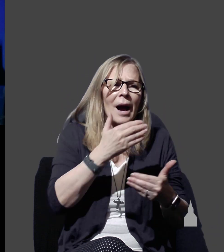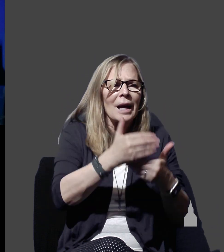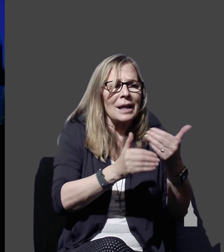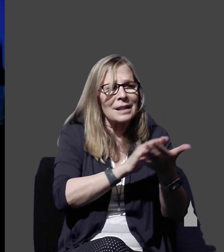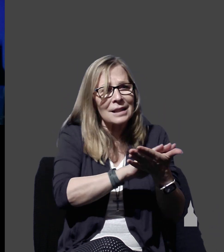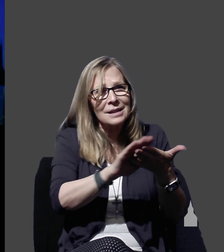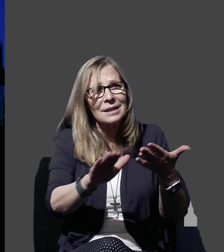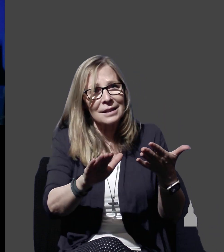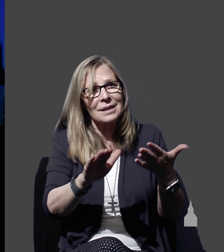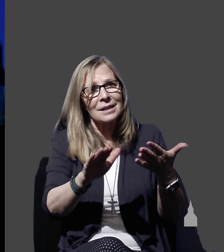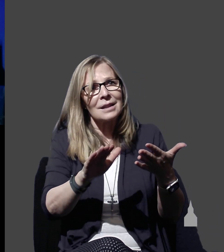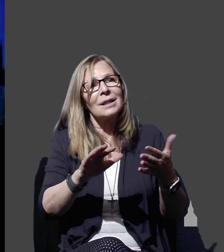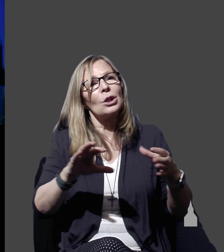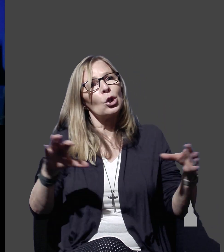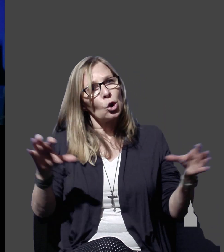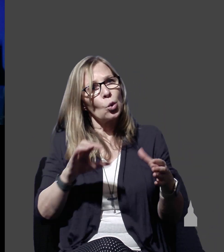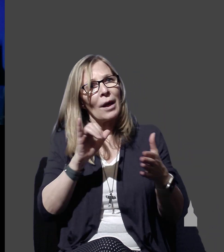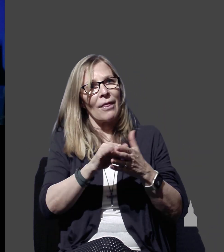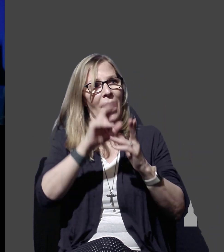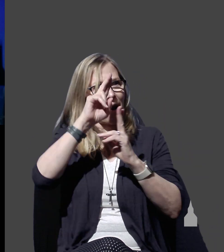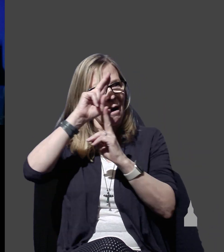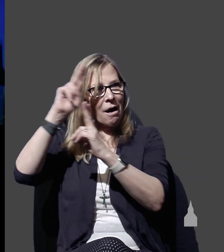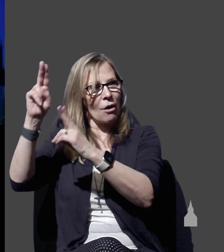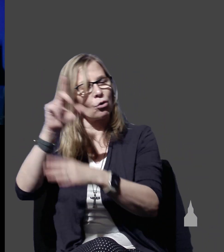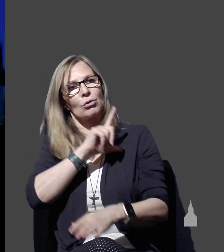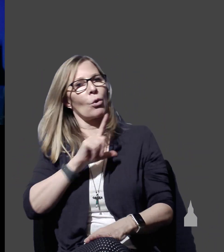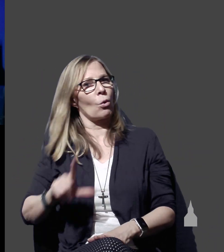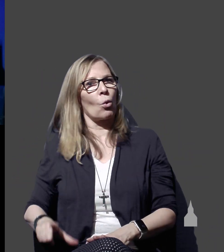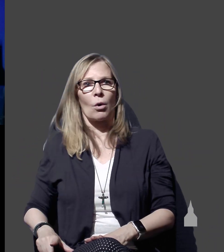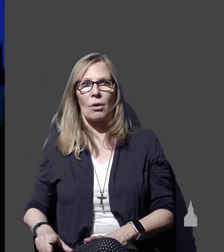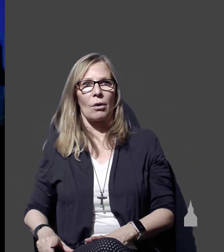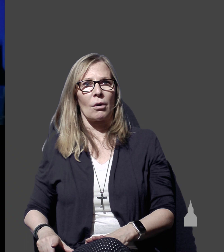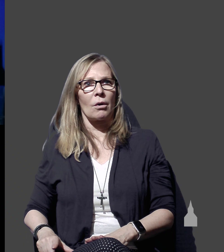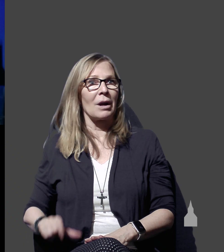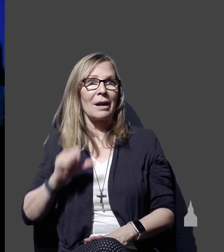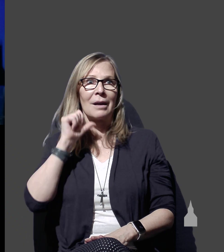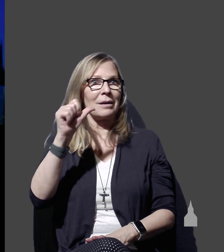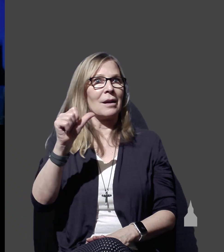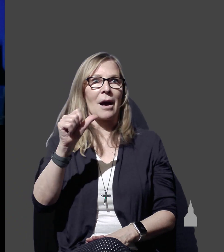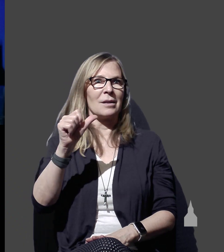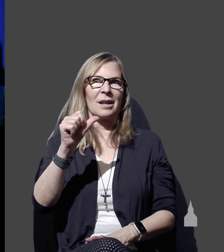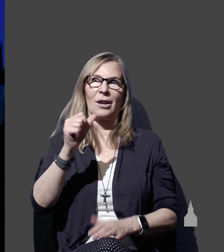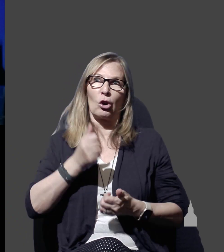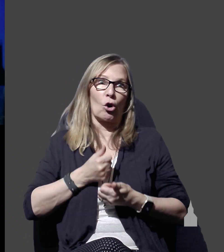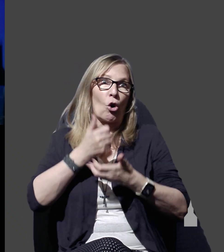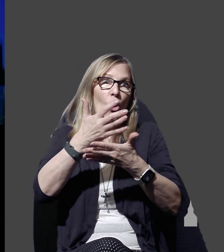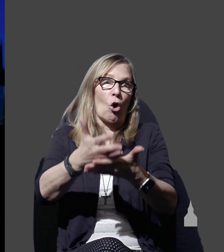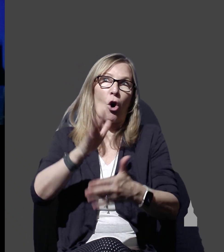You do it in a way that honors the Lord, doesn't bring reproach upon him.